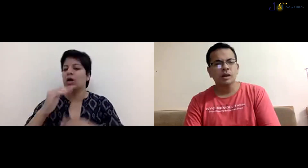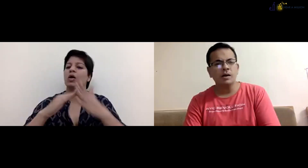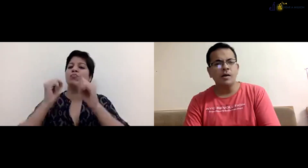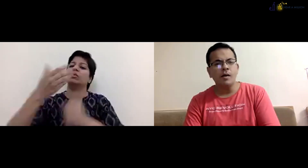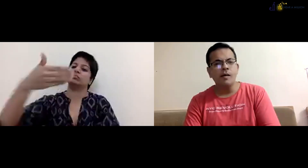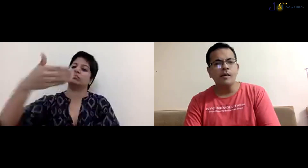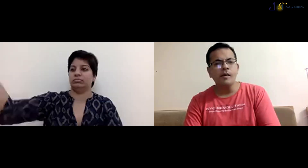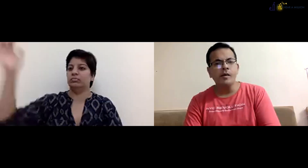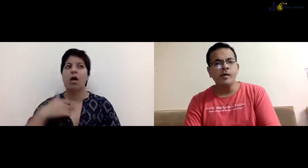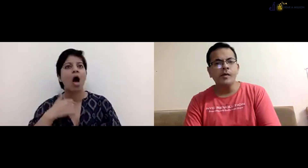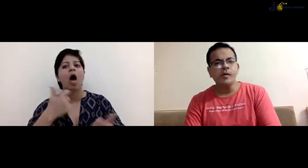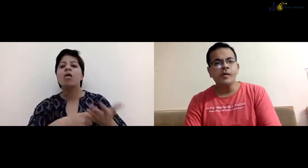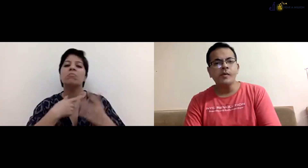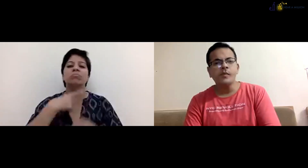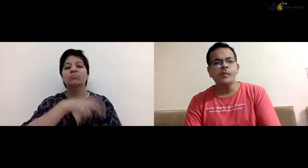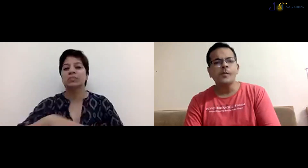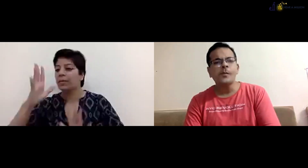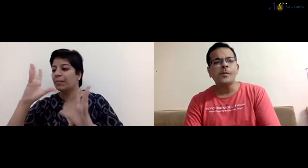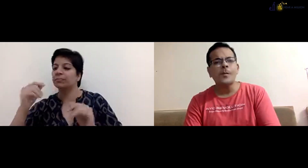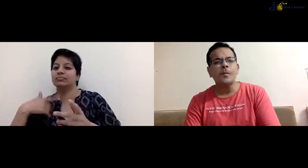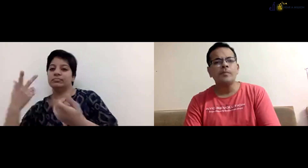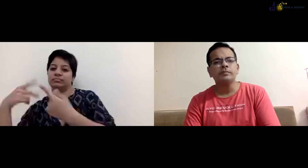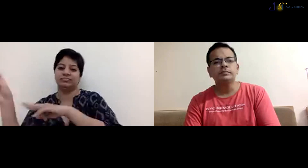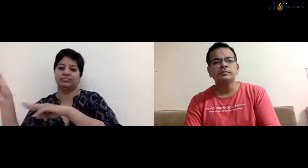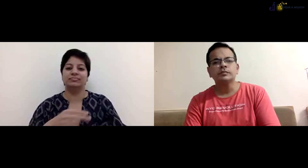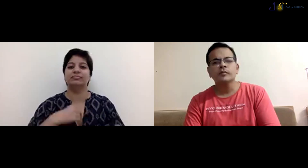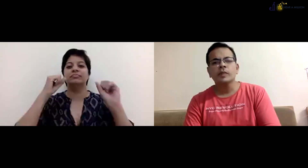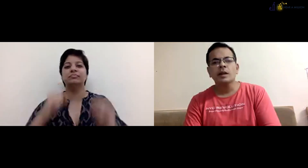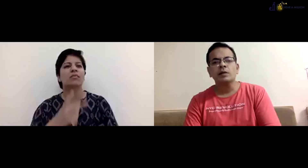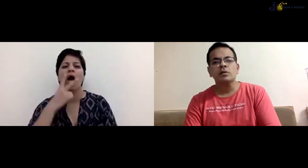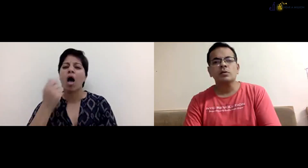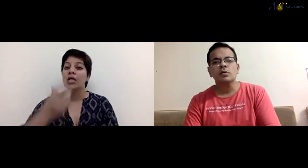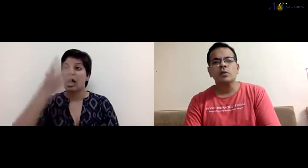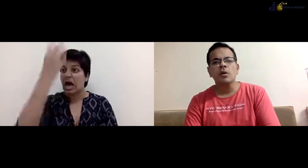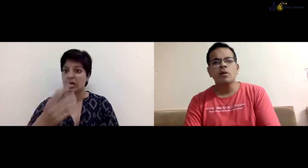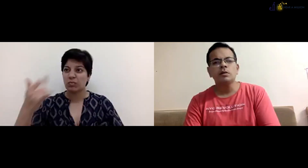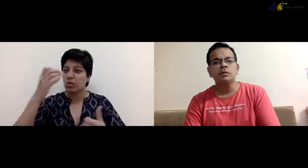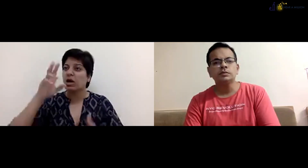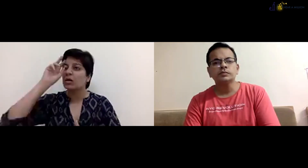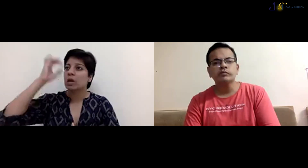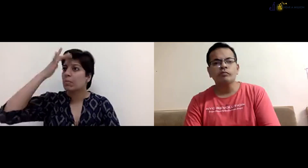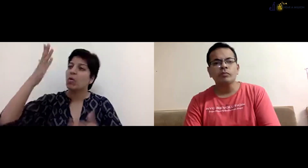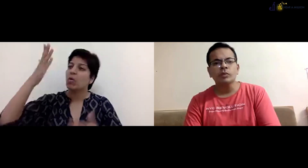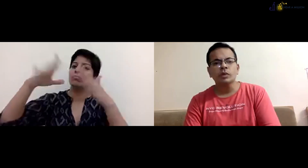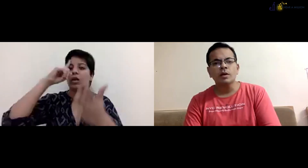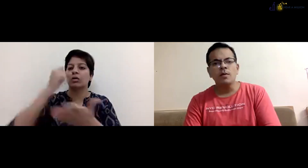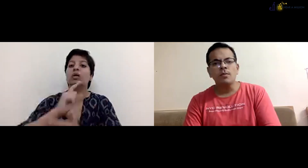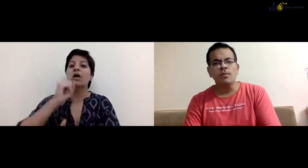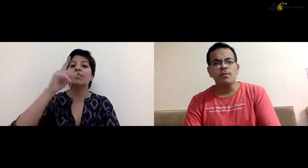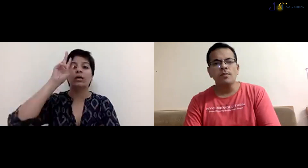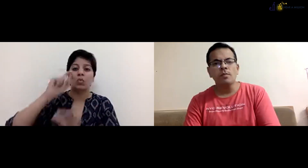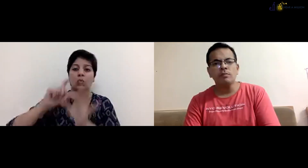there. They've been asking in between that if you are facing any issue, you can go back and take a break also. So in night